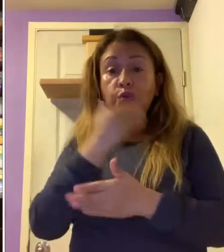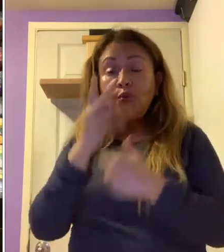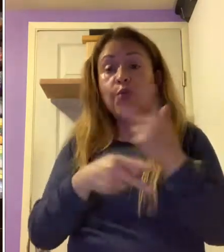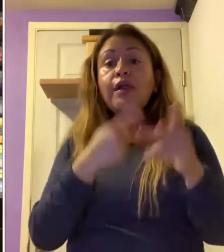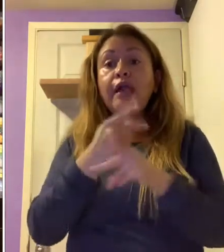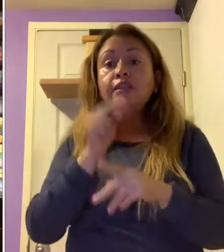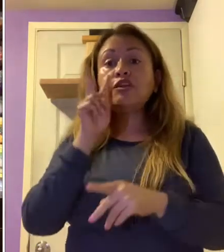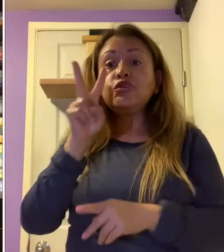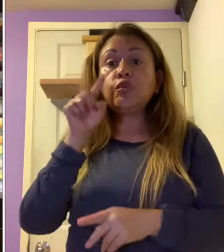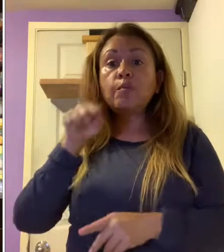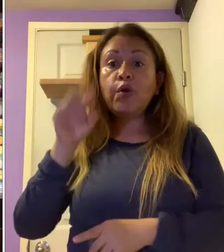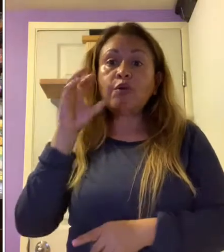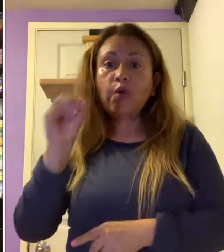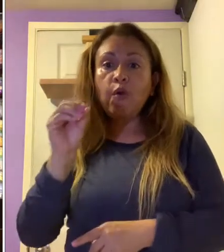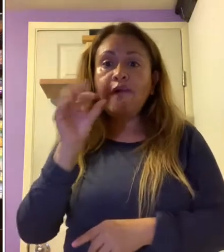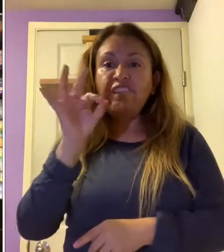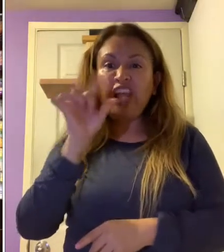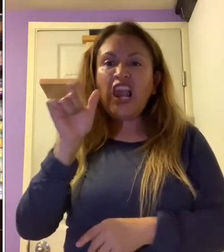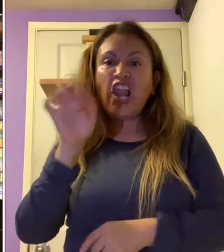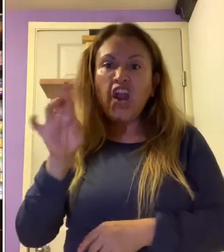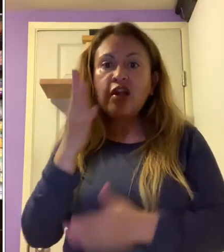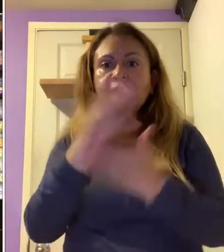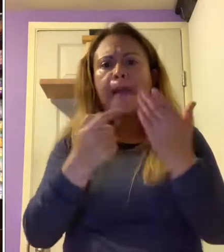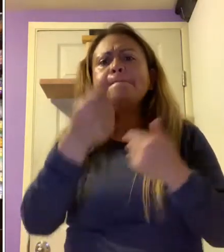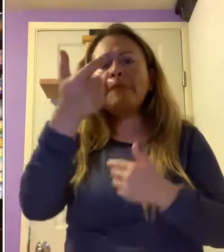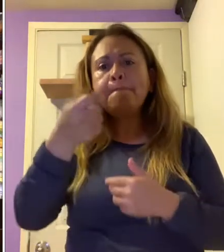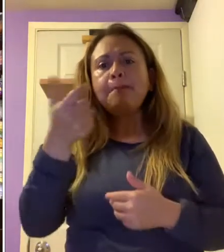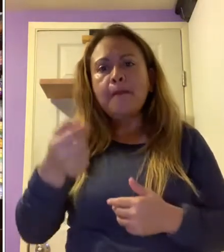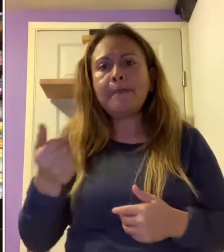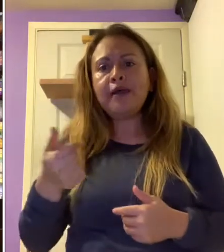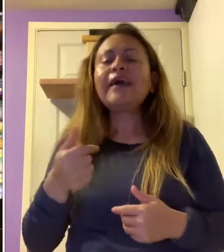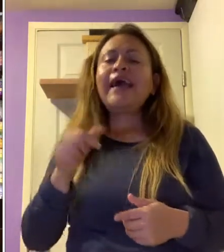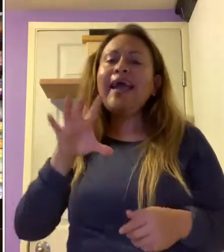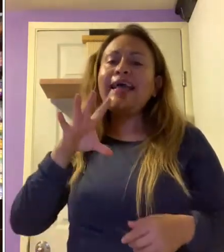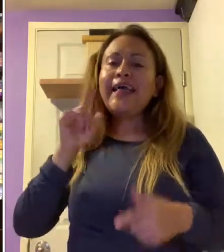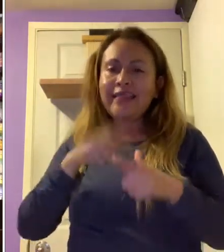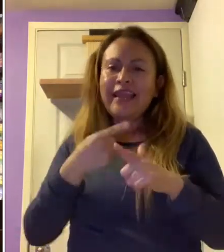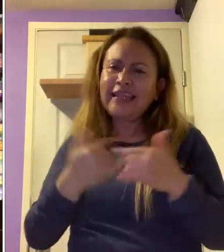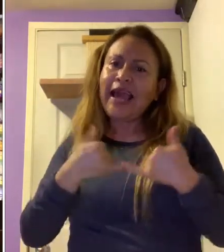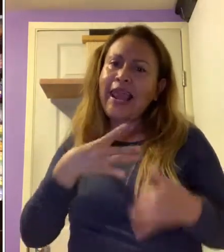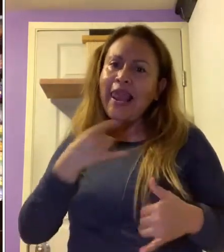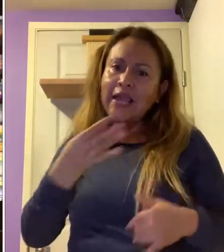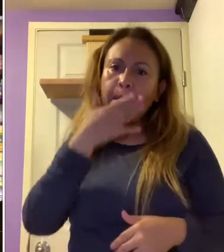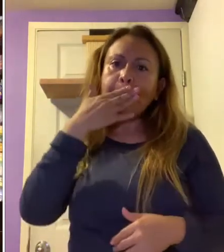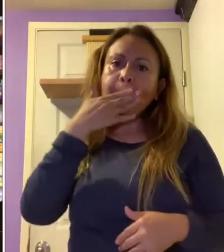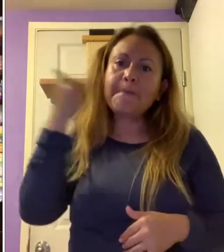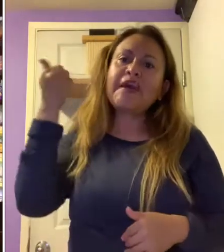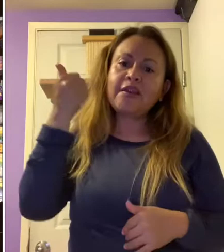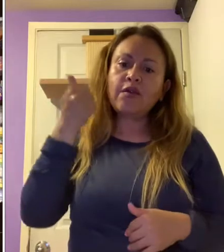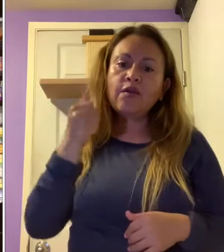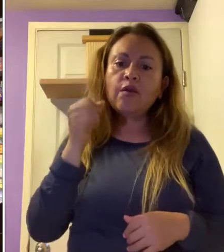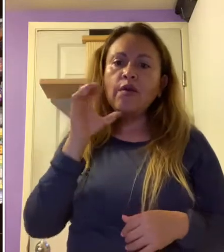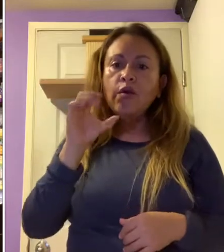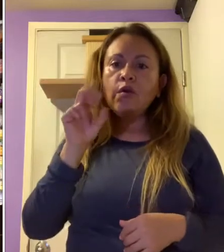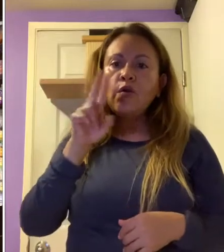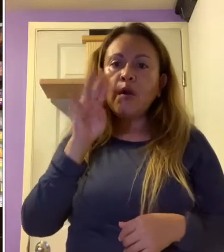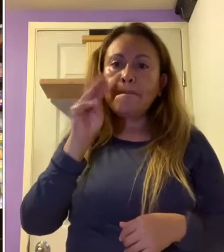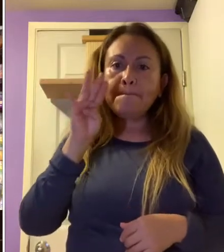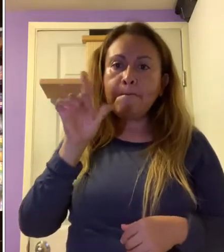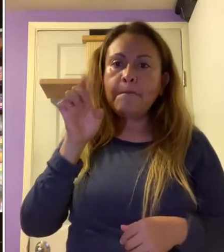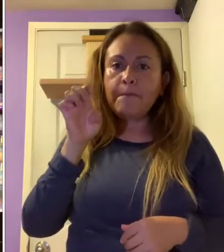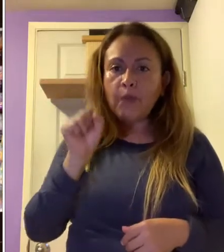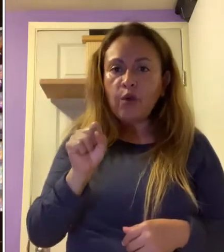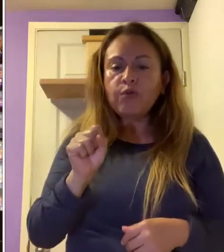especially with the new version 2.0. They got rid of a couple of the fillers and preservatives I didn't like. The thing is, I don't recommend buying these. These